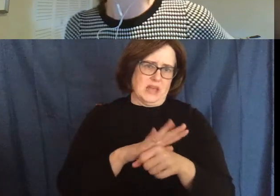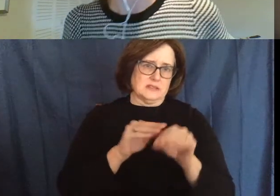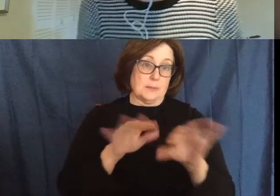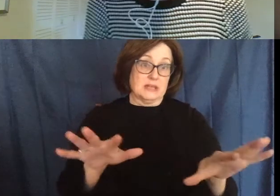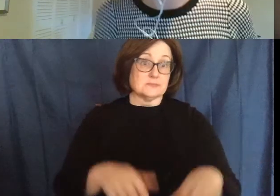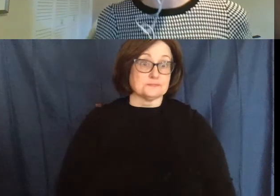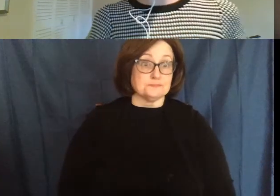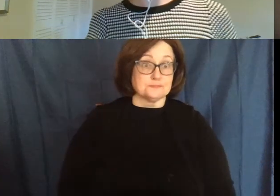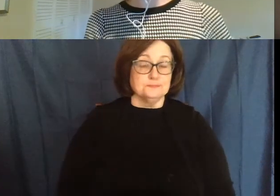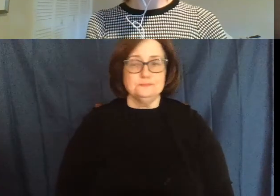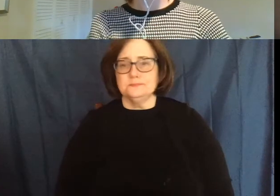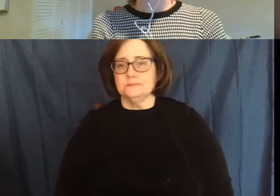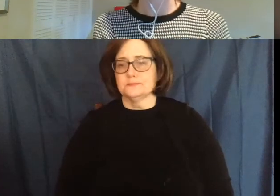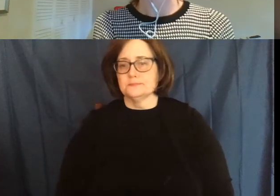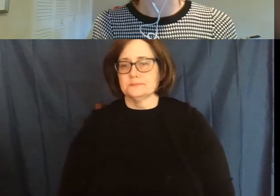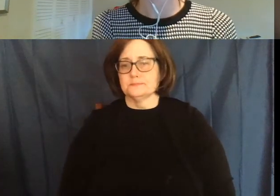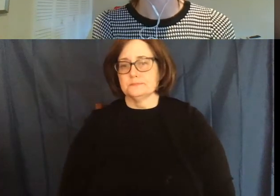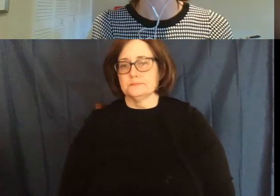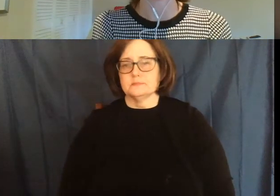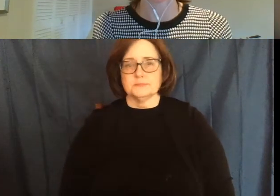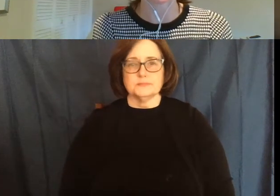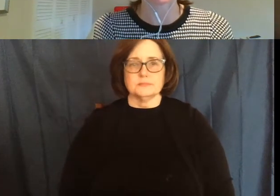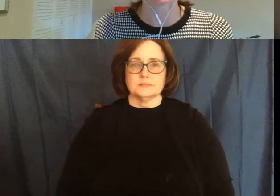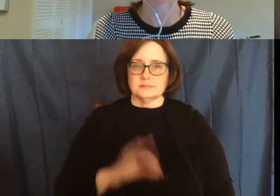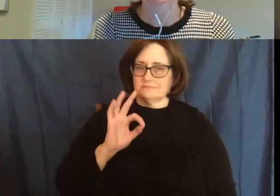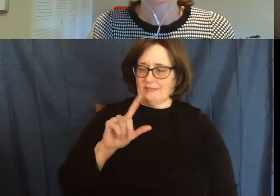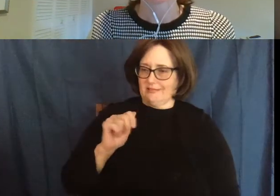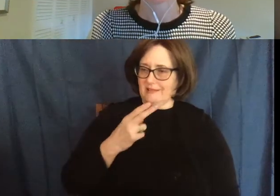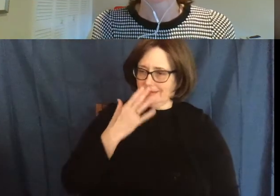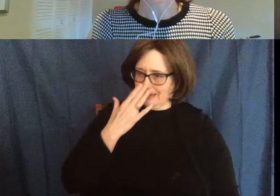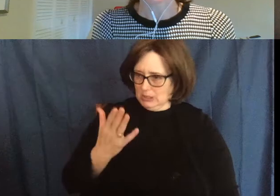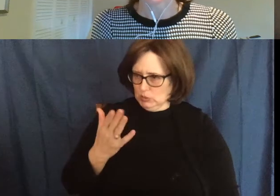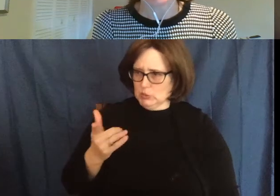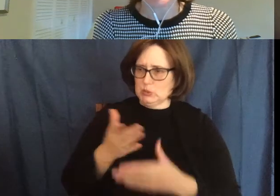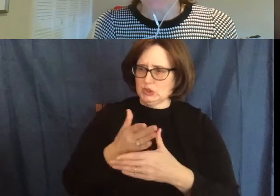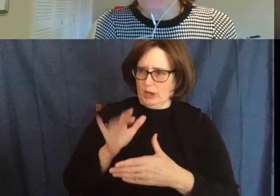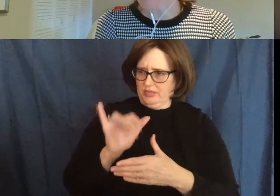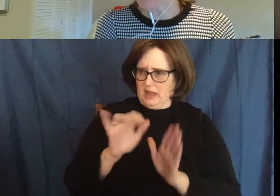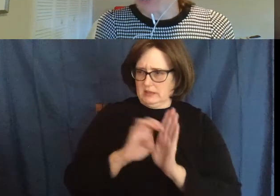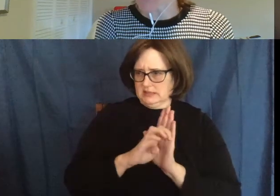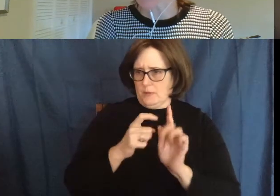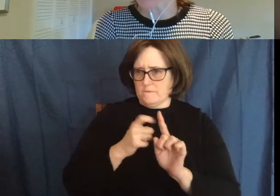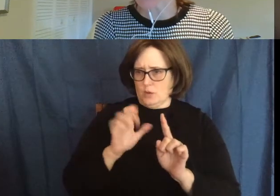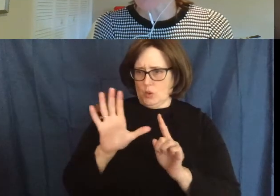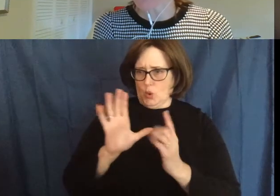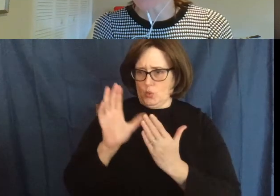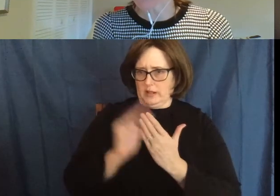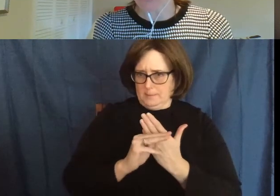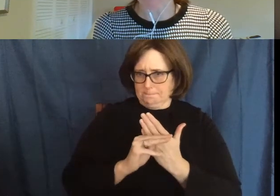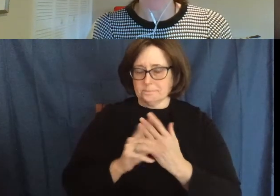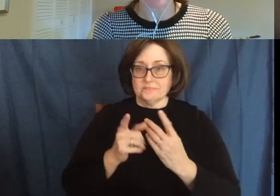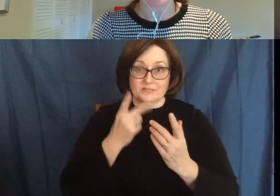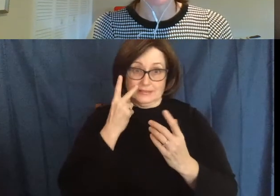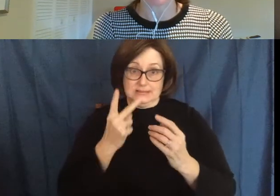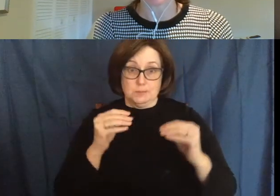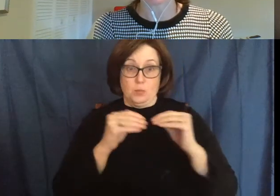That's wonderful. Thank you so much for sharing that example from the curriculum. Great. So I'm noting questions are coming in the